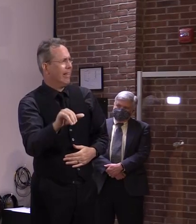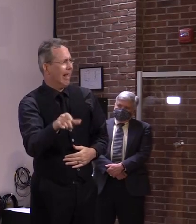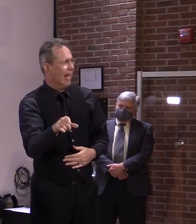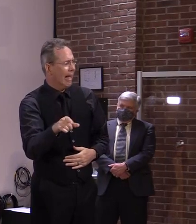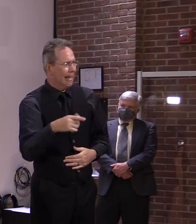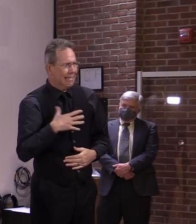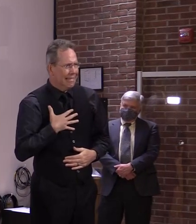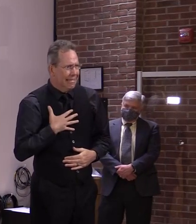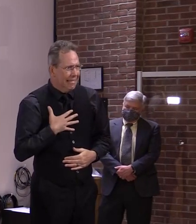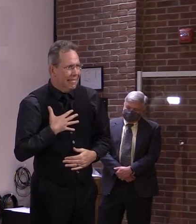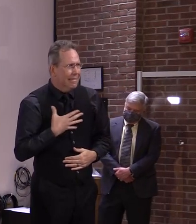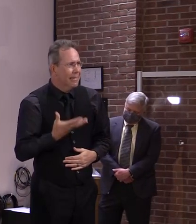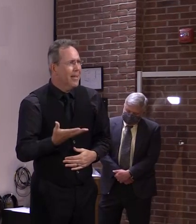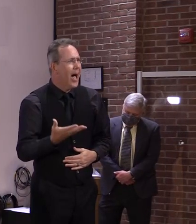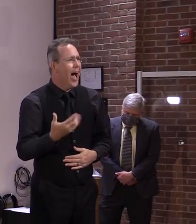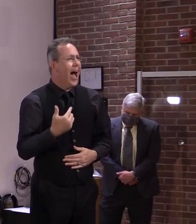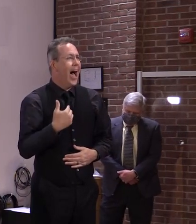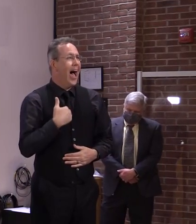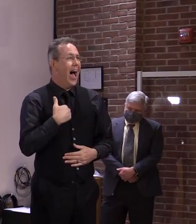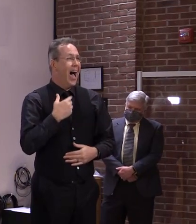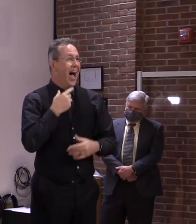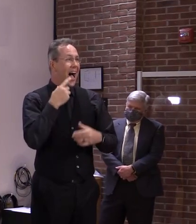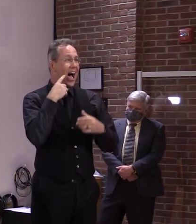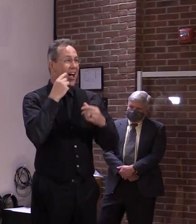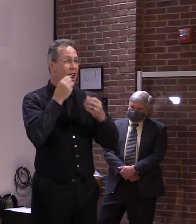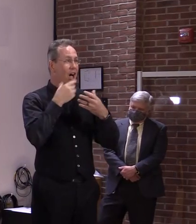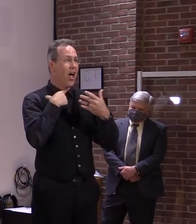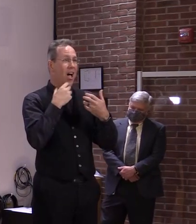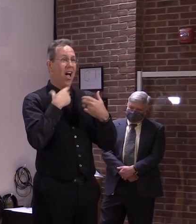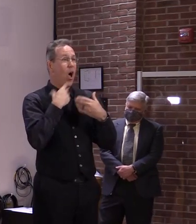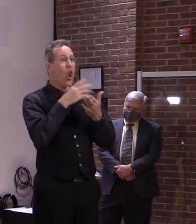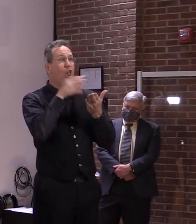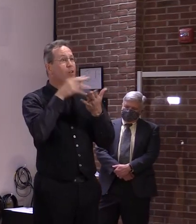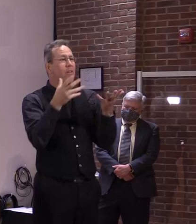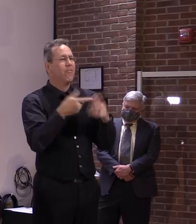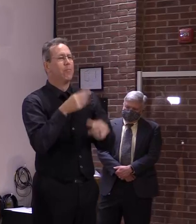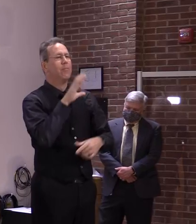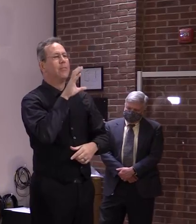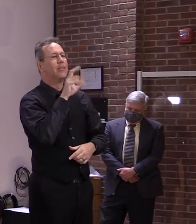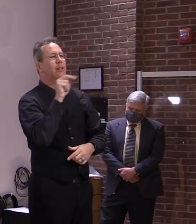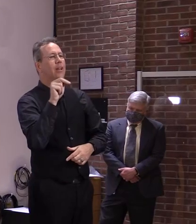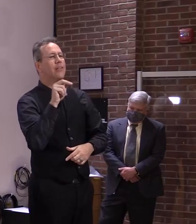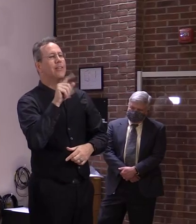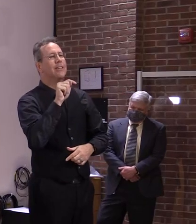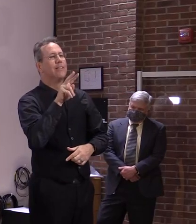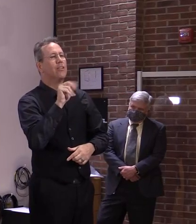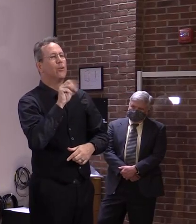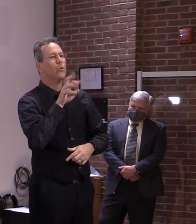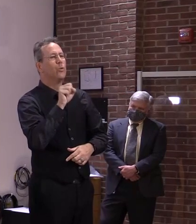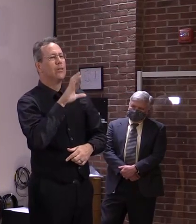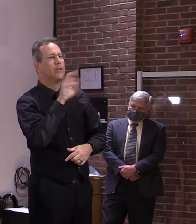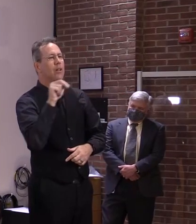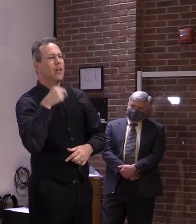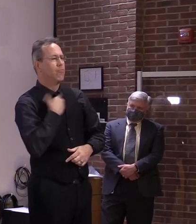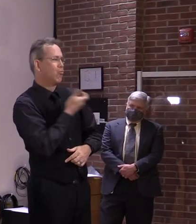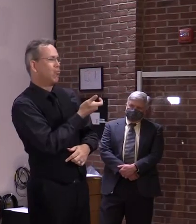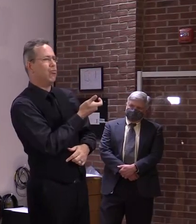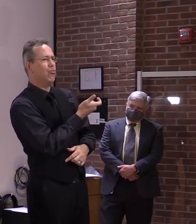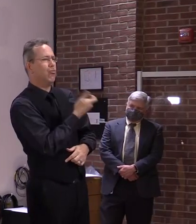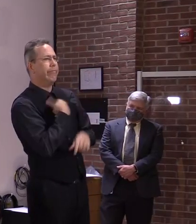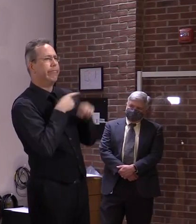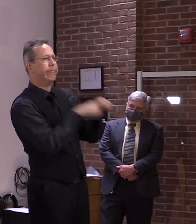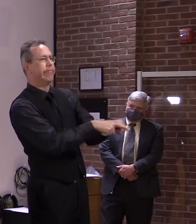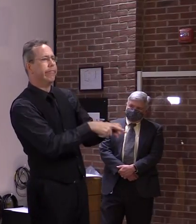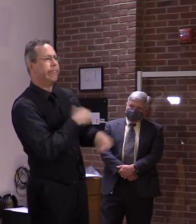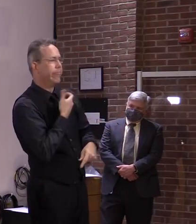learned about on CNN. And the bottom line is there's a lot more we need to learn about that, because that